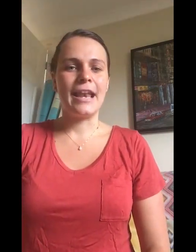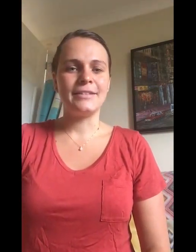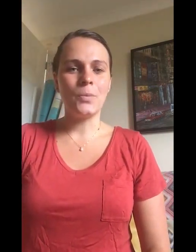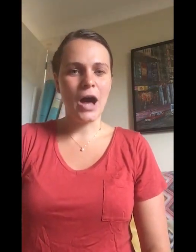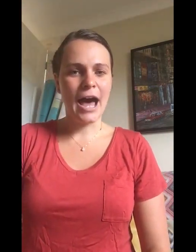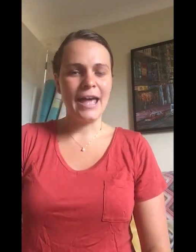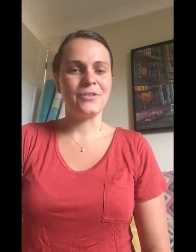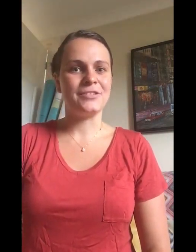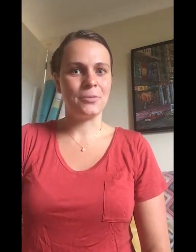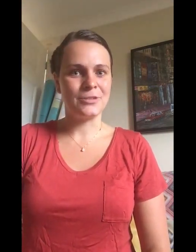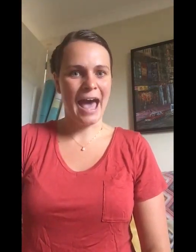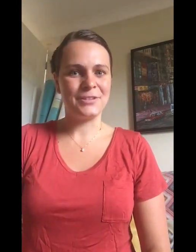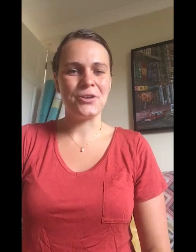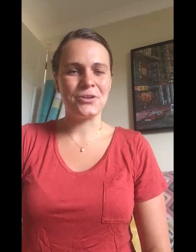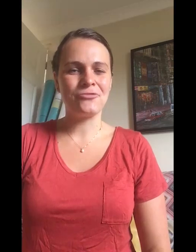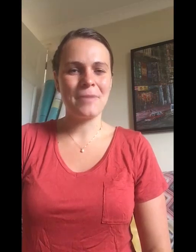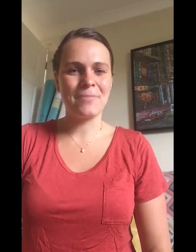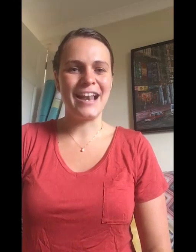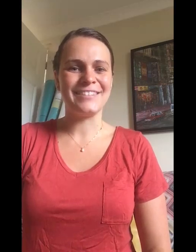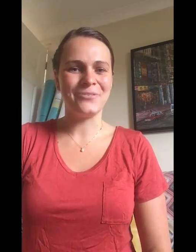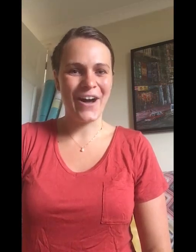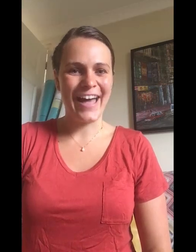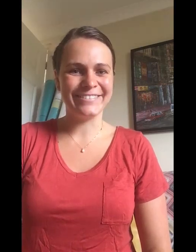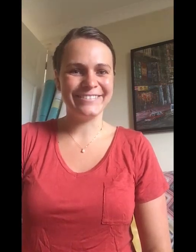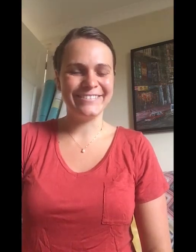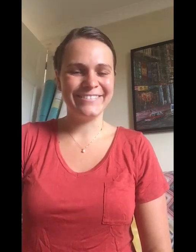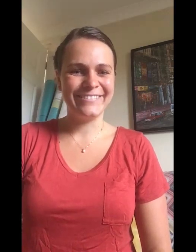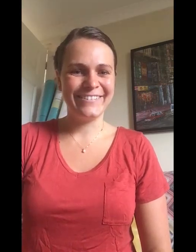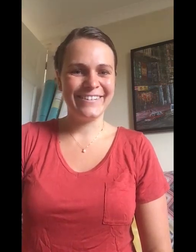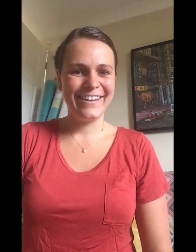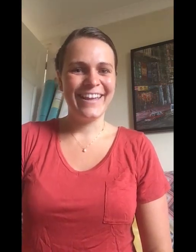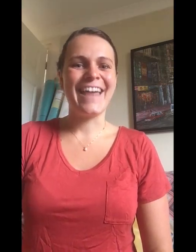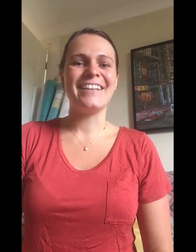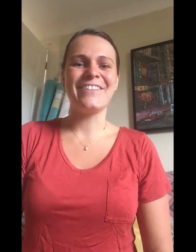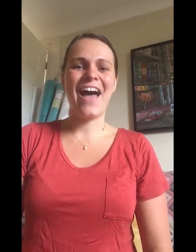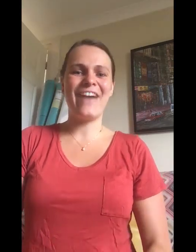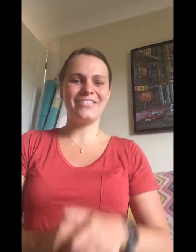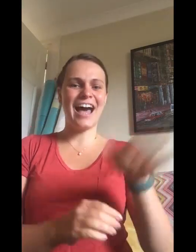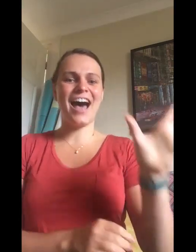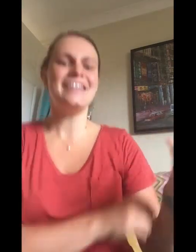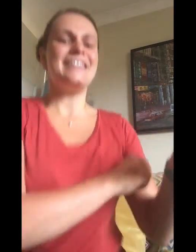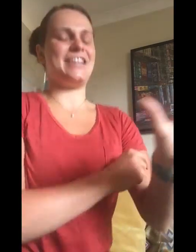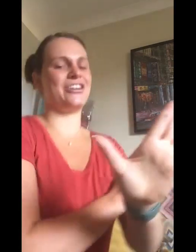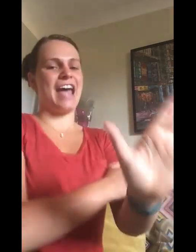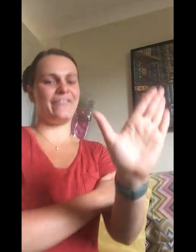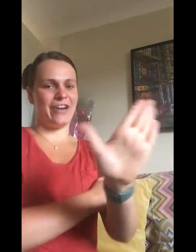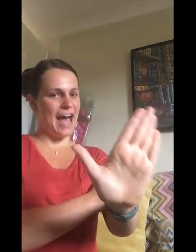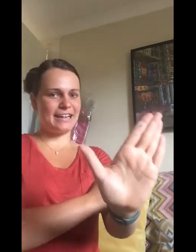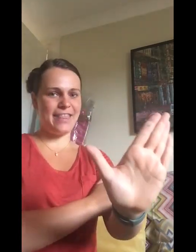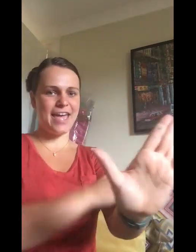letter Y with a double tap. So who can remember the letter Y? That's right, well done. So you're going to have your hand like this